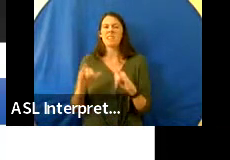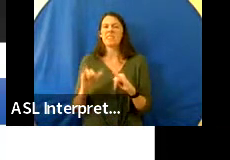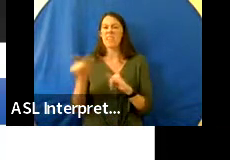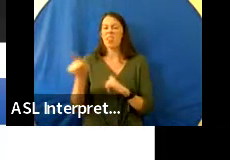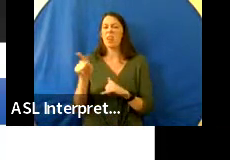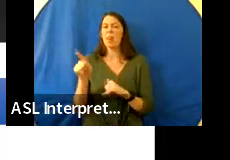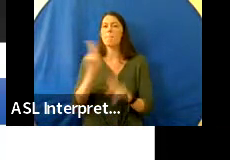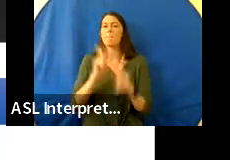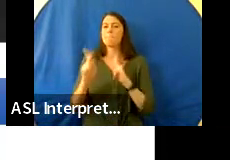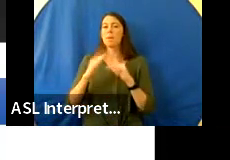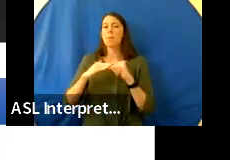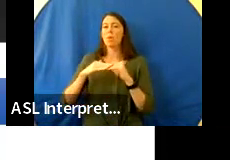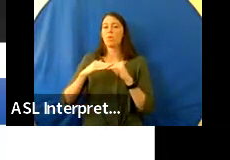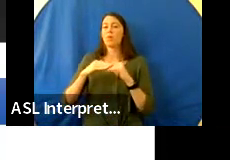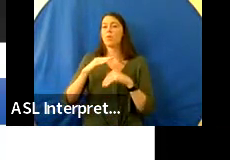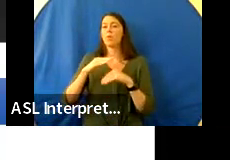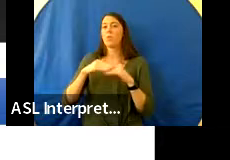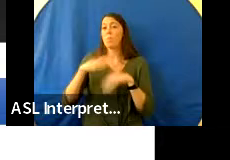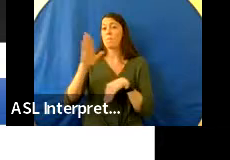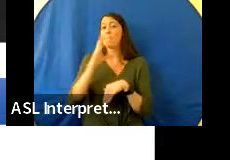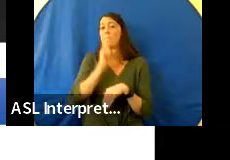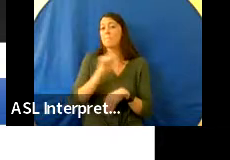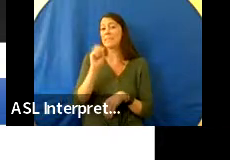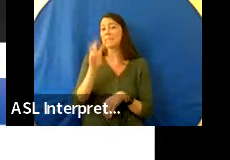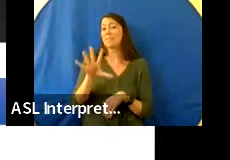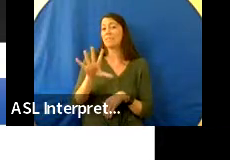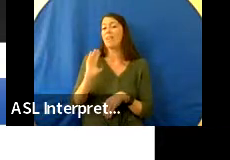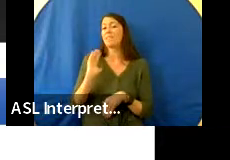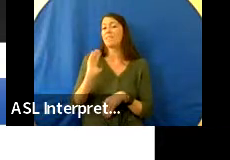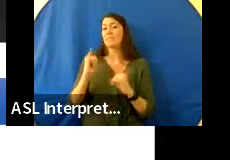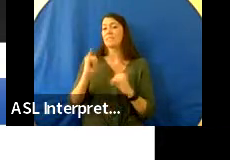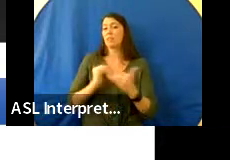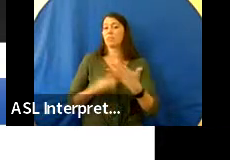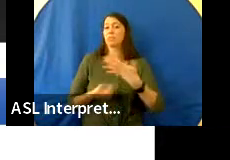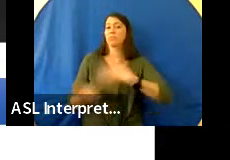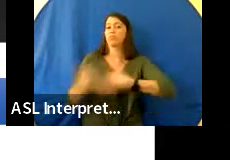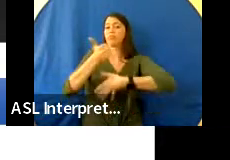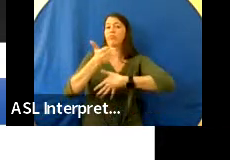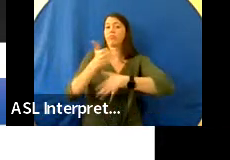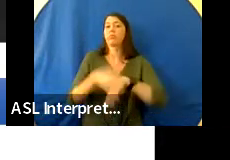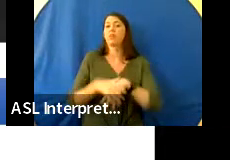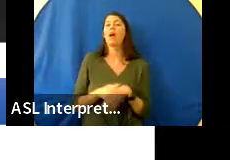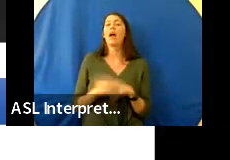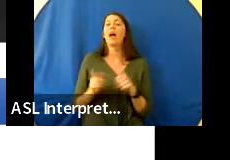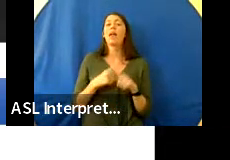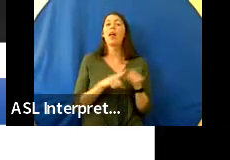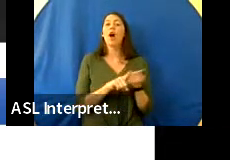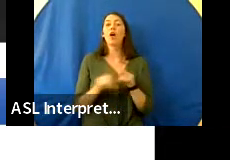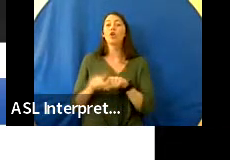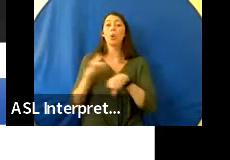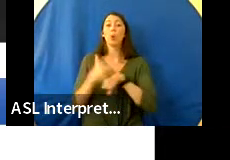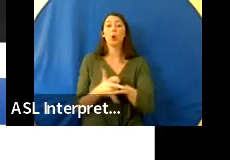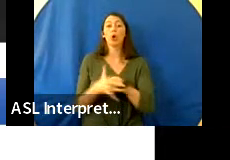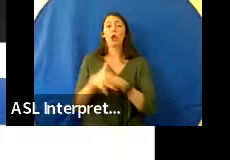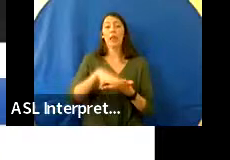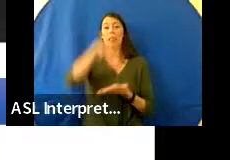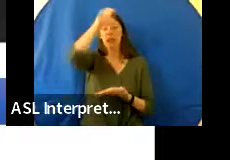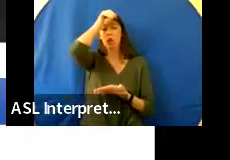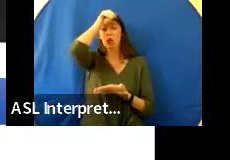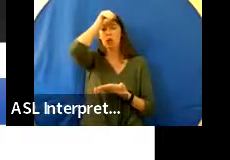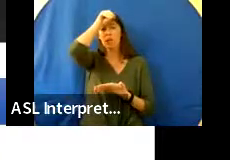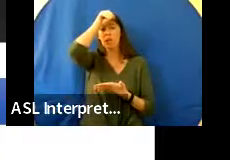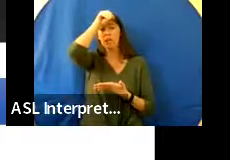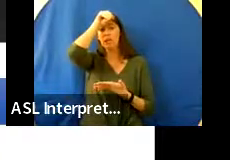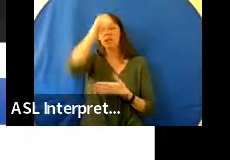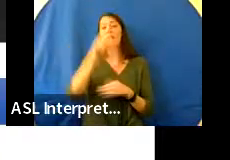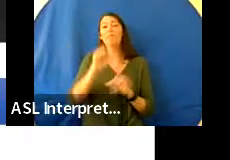that group, as well as our early learning facilities, which primarily we're focused on the 5 and under group.